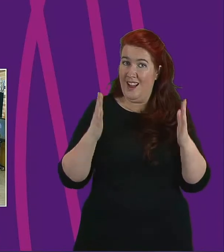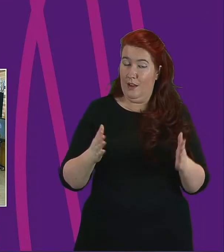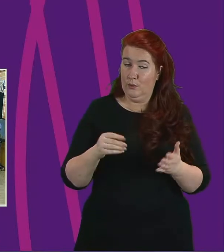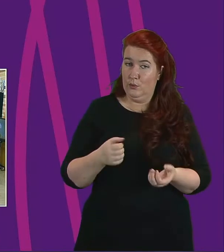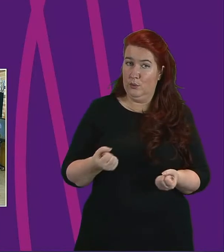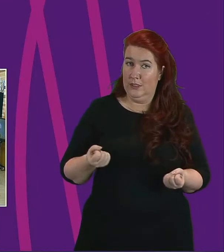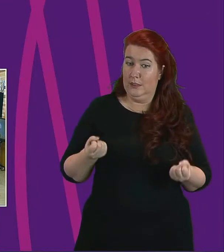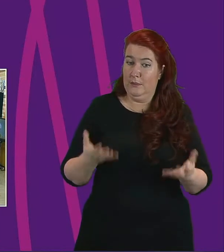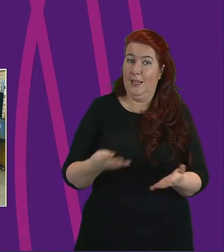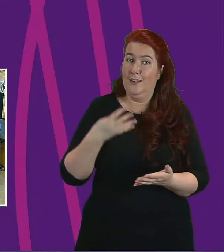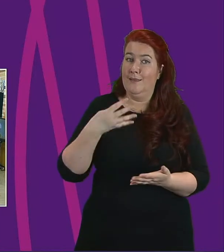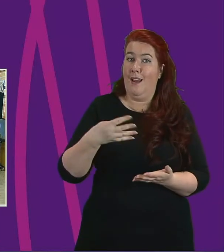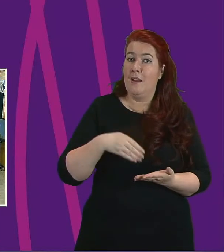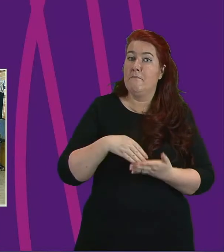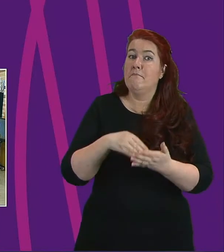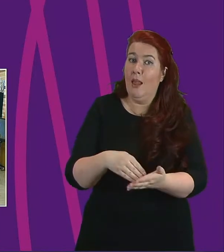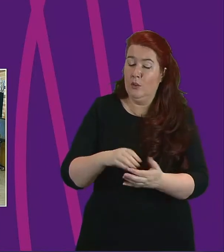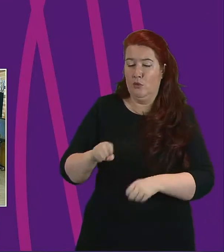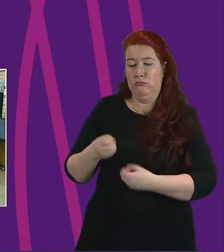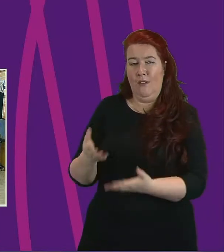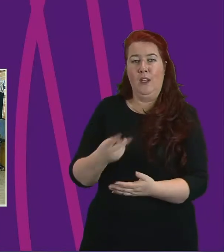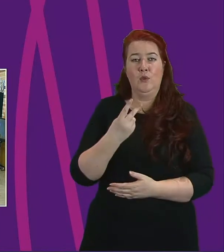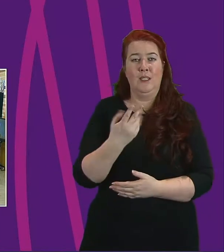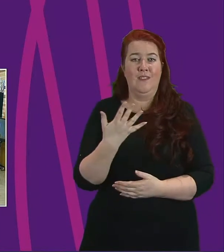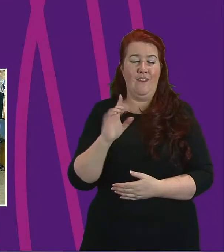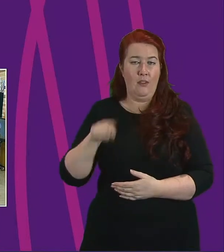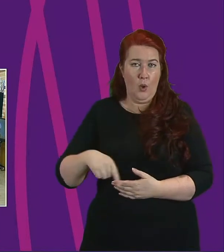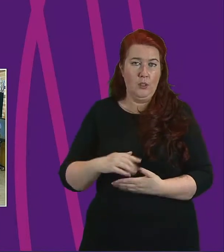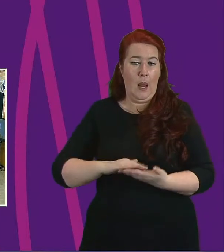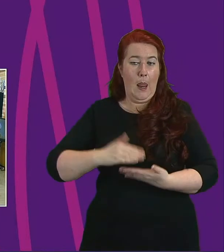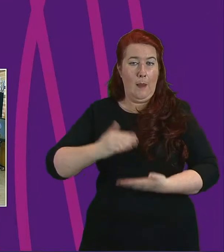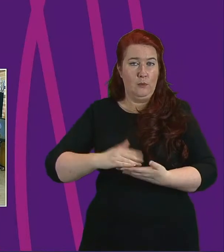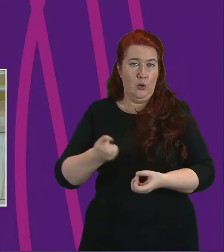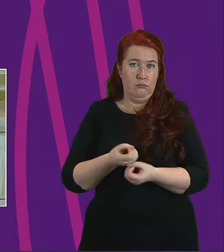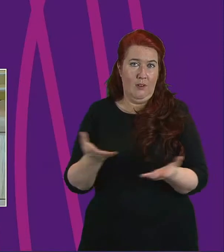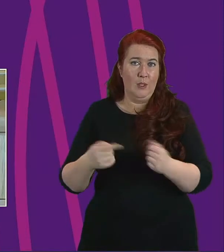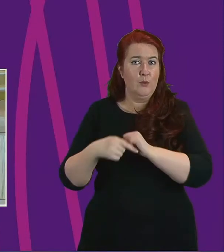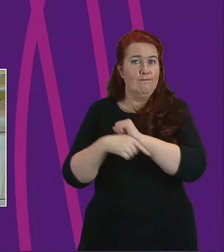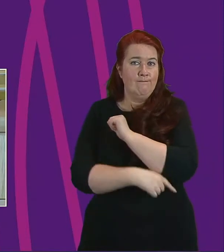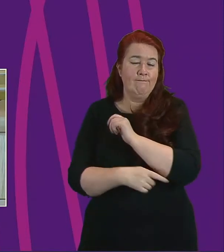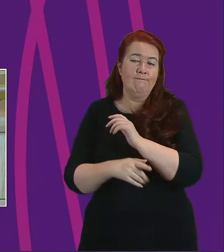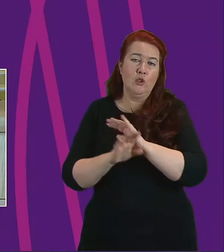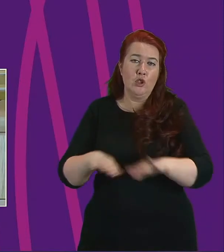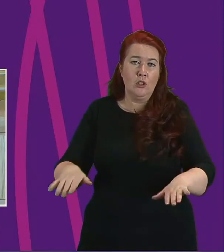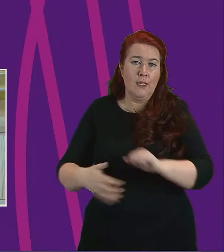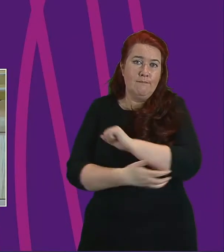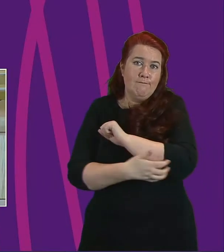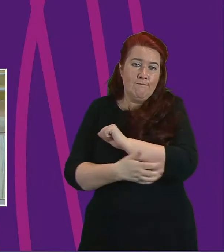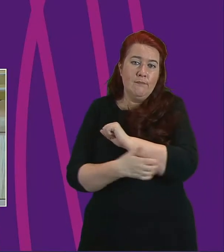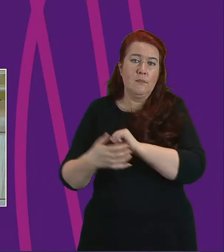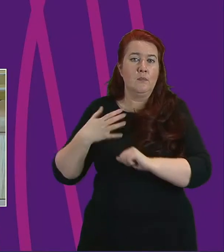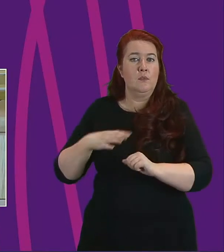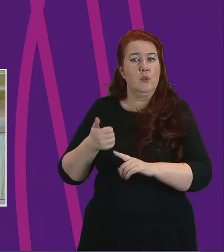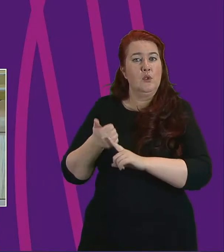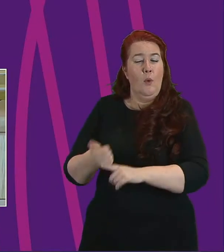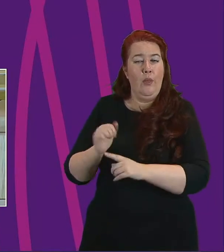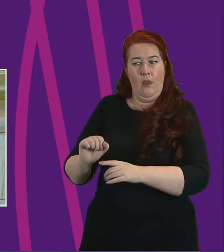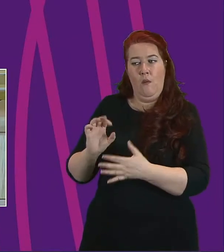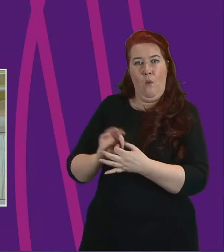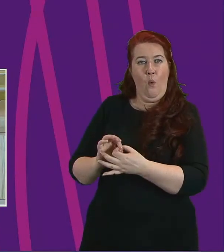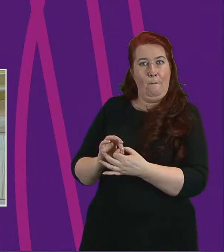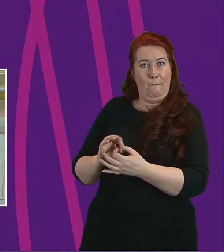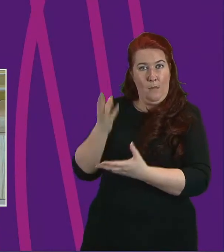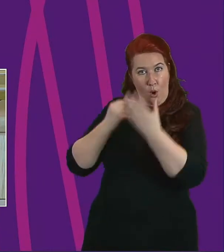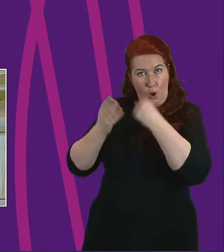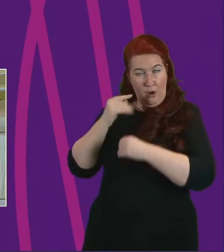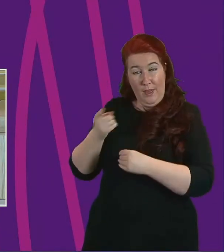so that 25,000 laptops can be provided to disadvantaged children to support home learning, but that's part of a total of